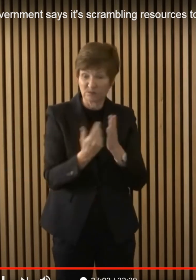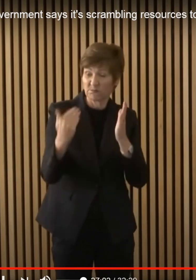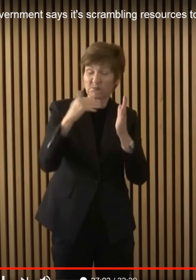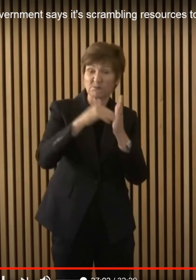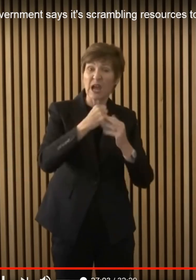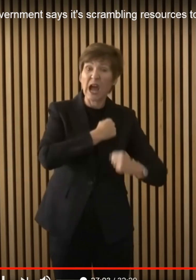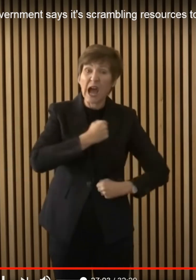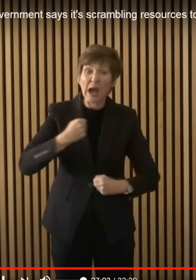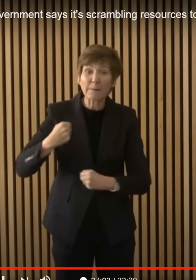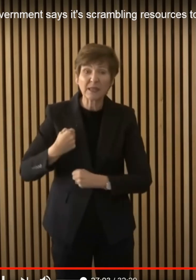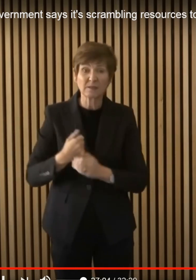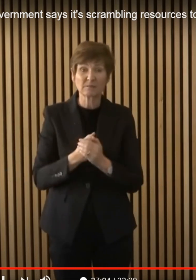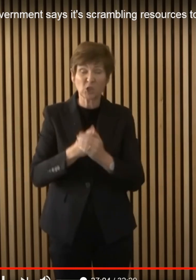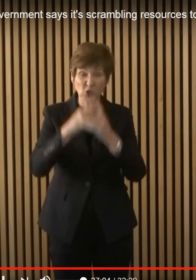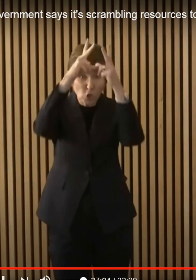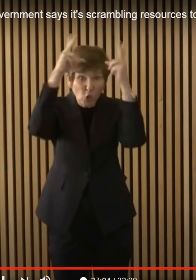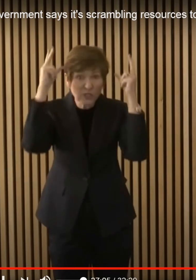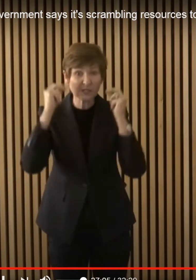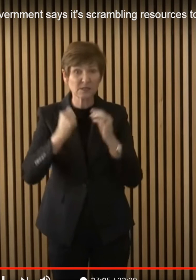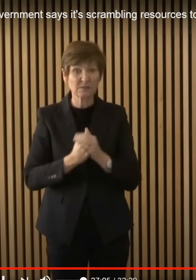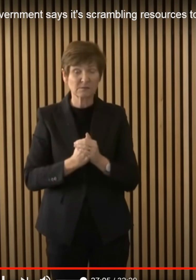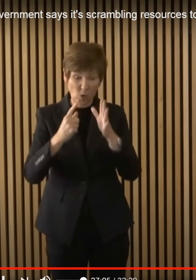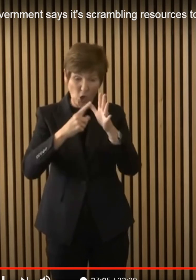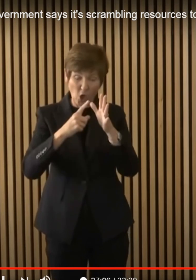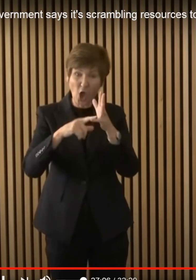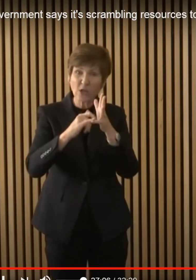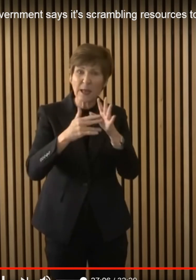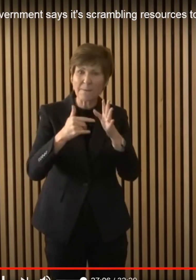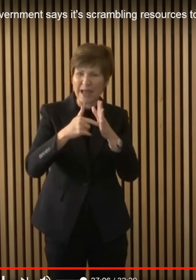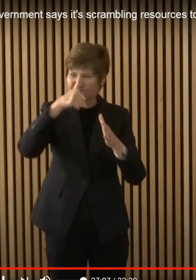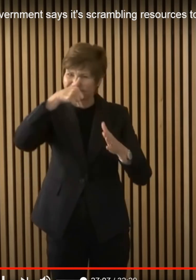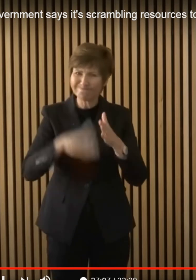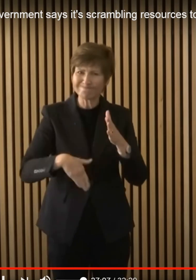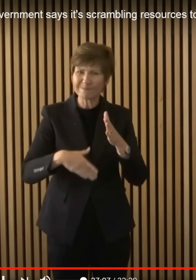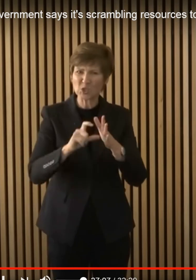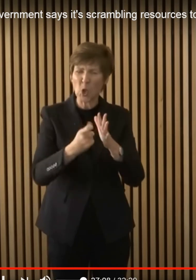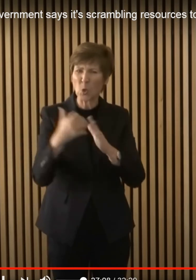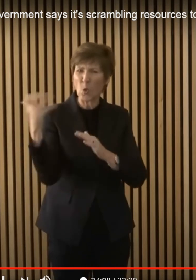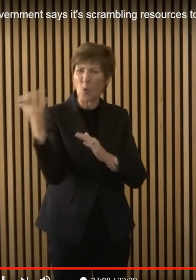nursing staff, and we have AUSMAT that are moving. Okay, Carrie.